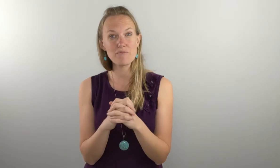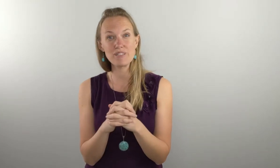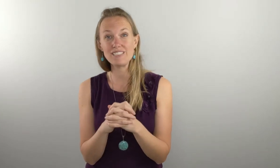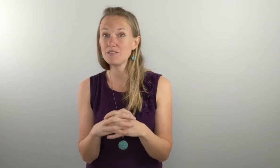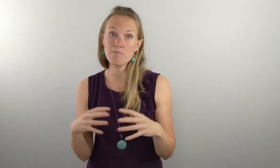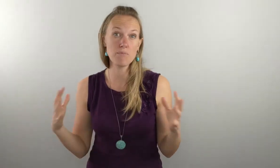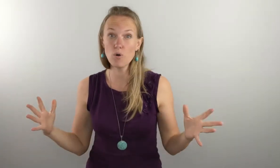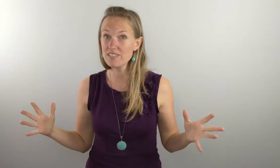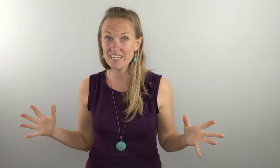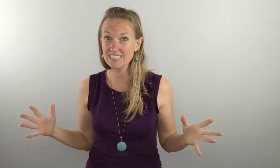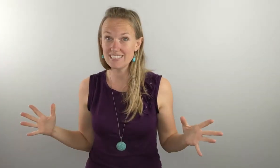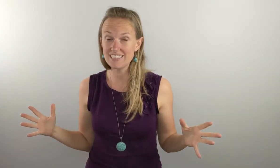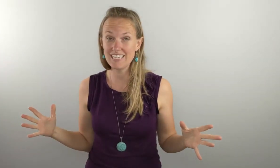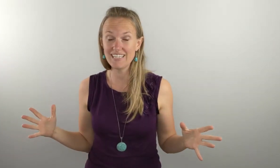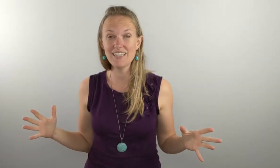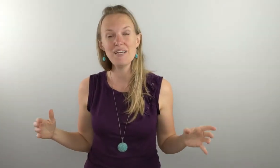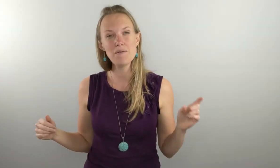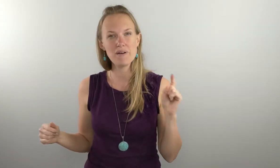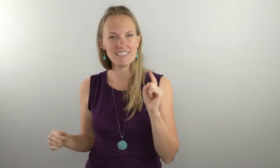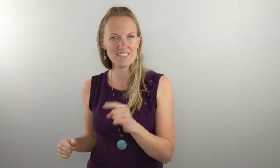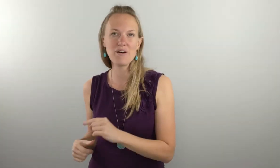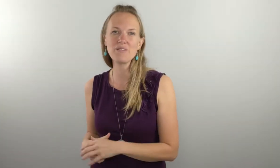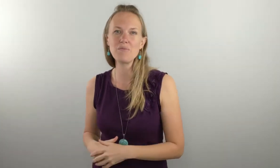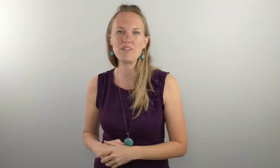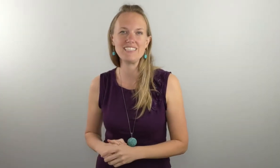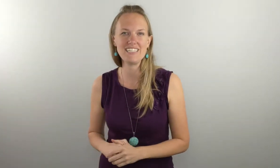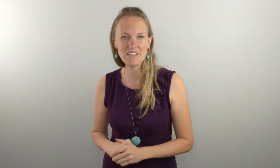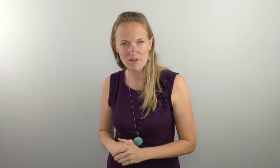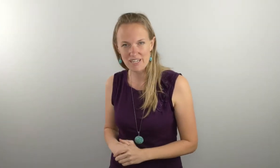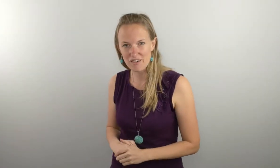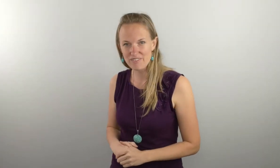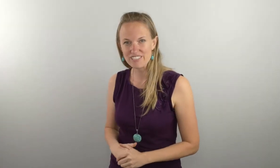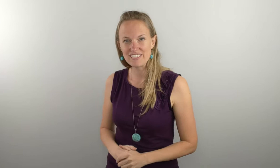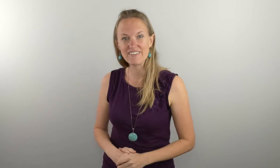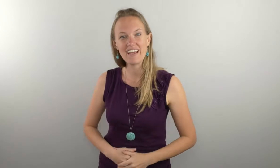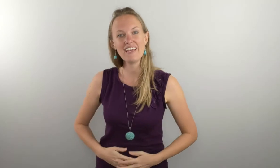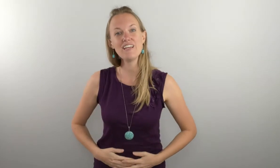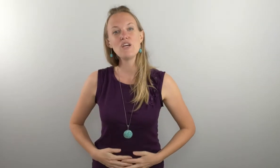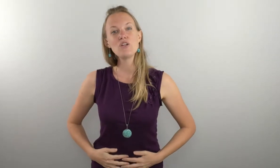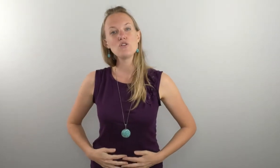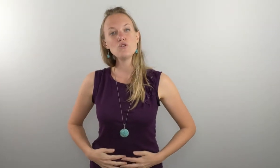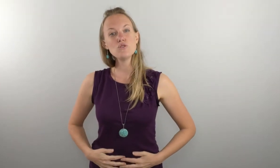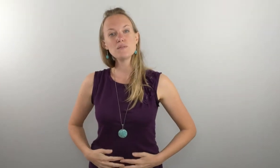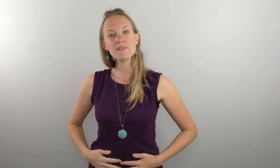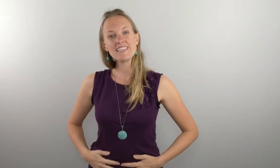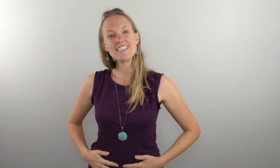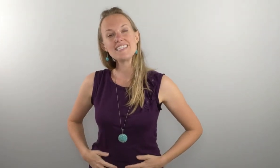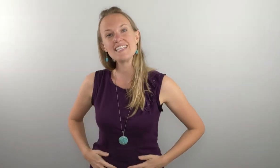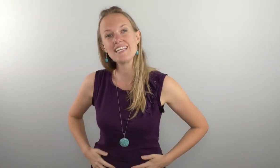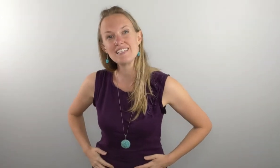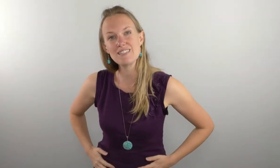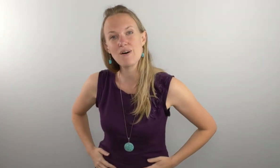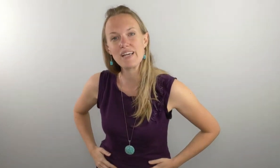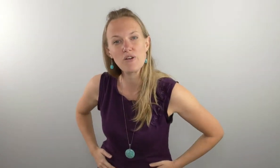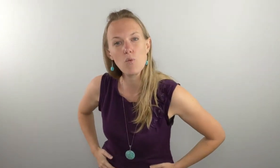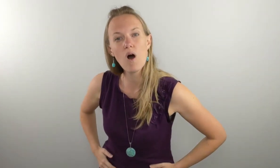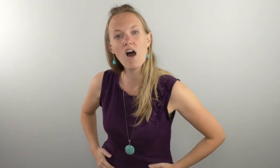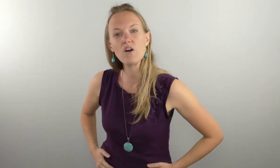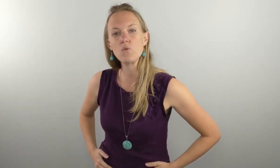bridge both sections need, but it's the only bridge in the radio version, okay? You split the C's so I could walk